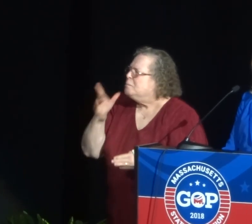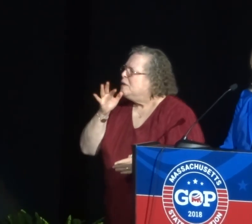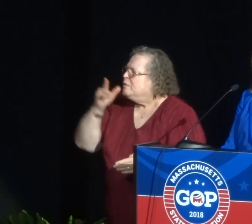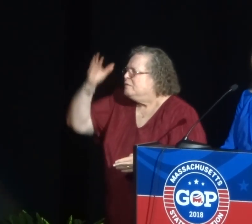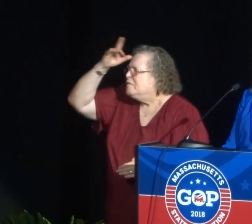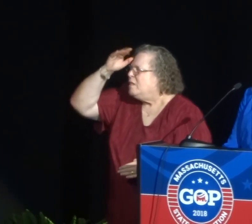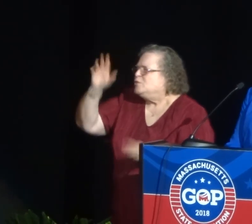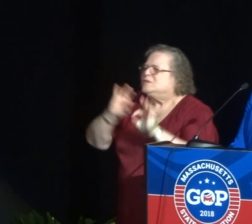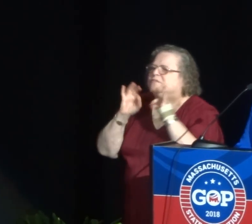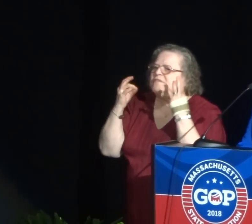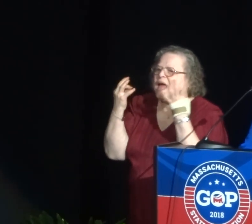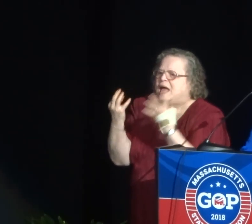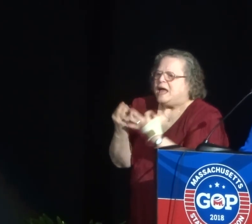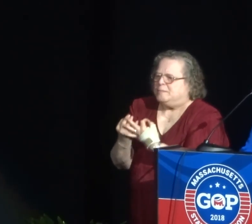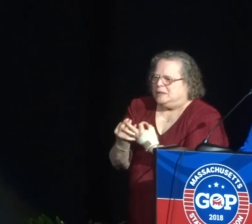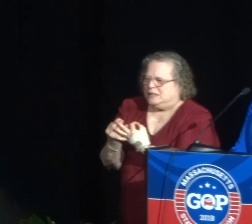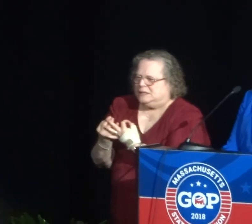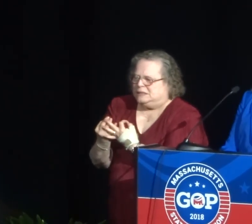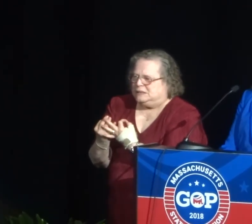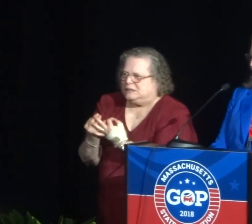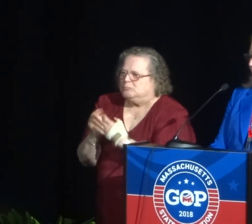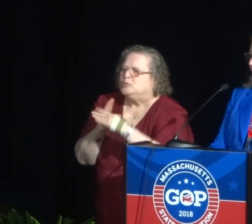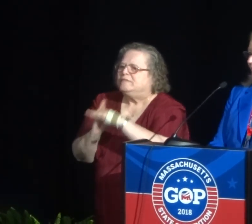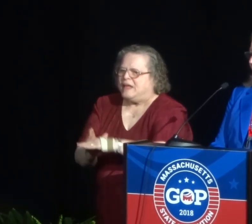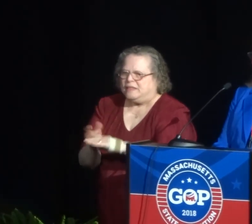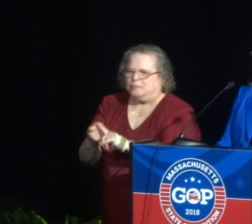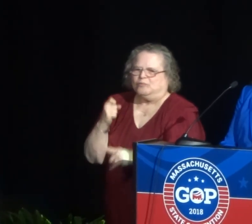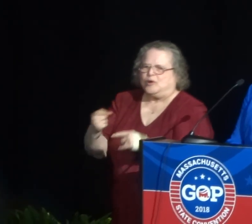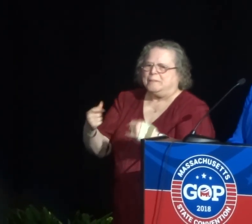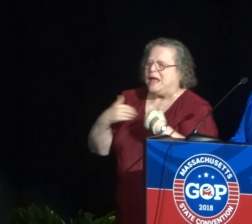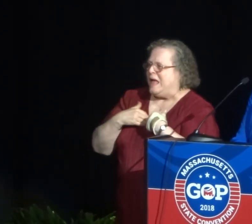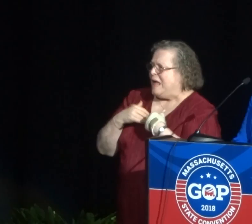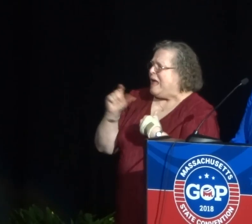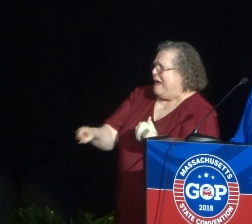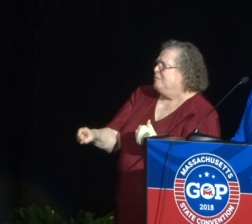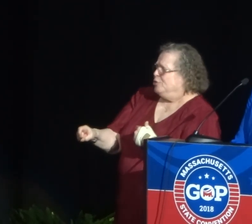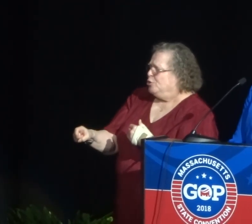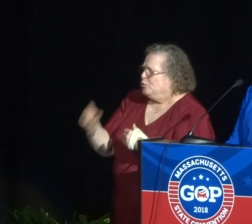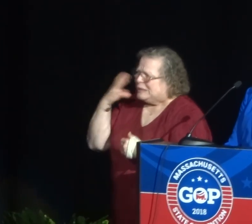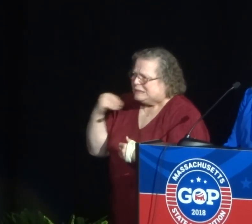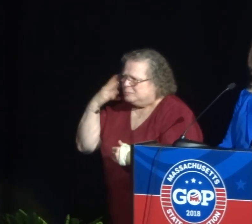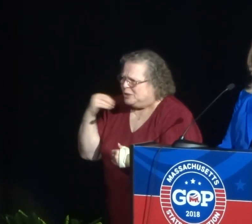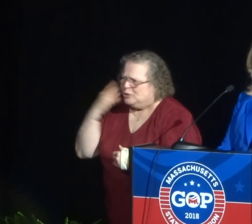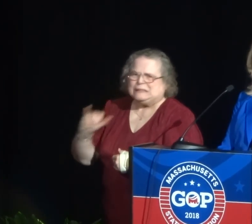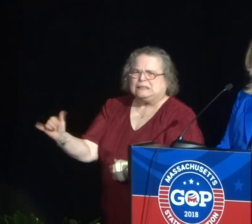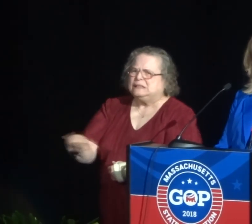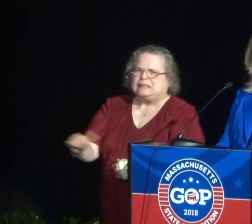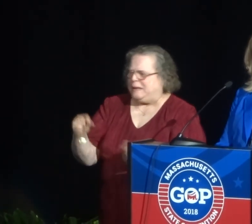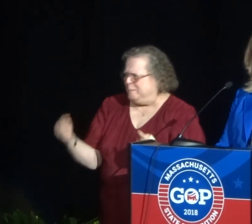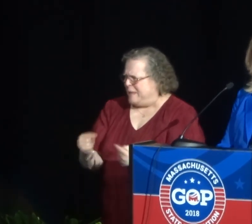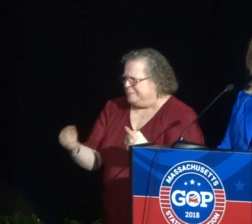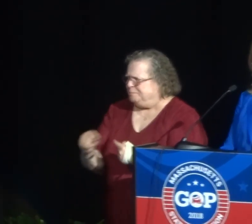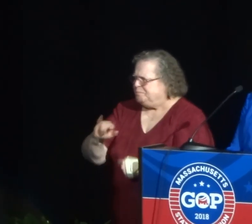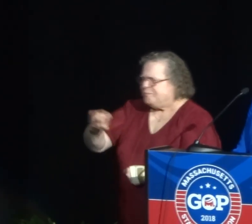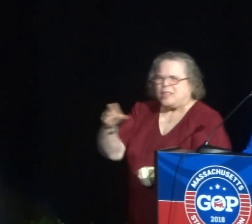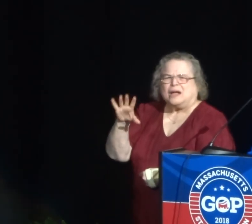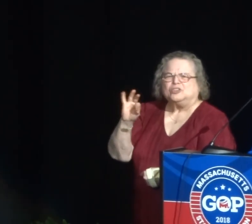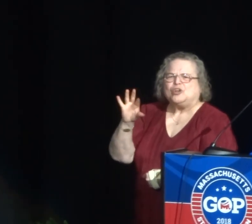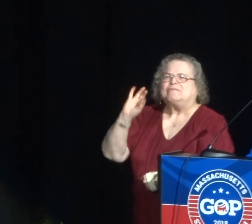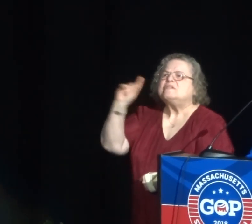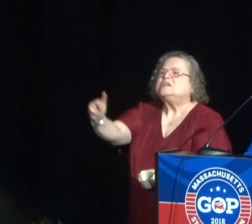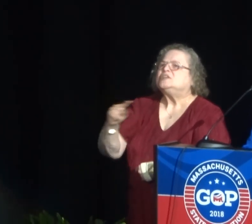and families from having to experience this terrible pain that I have suffered. Jeff Deal is the